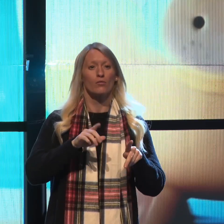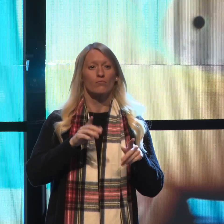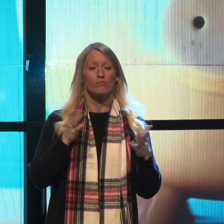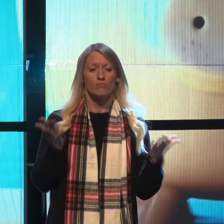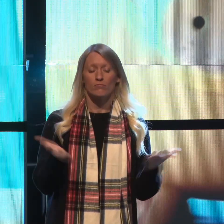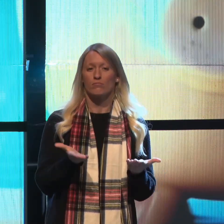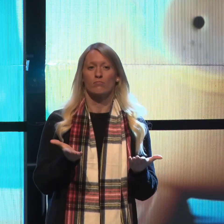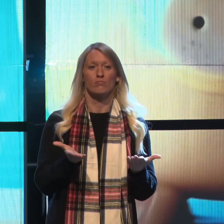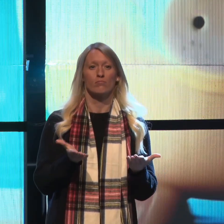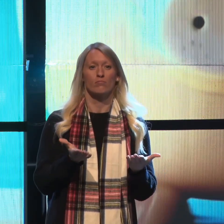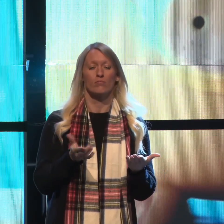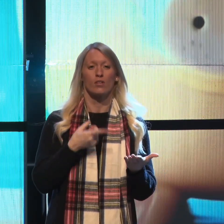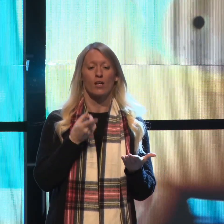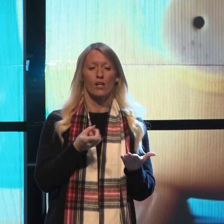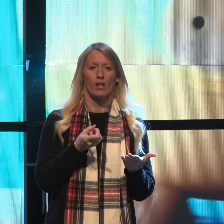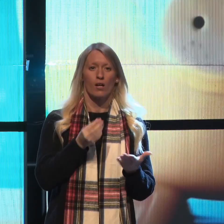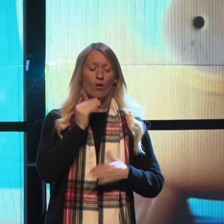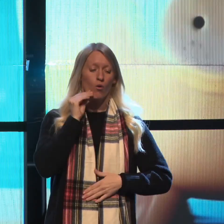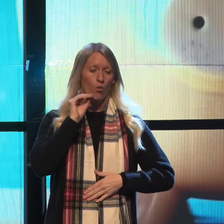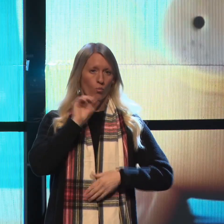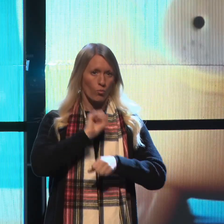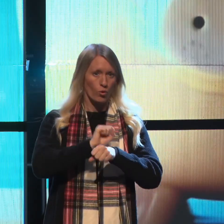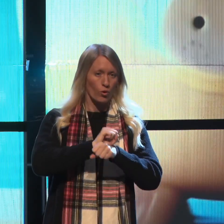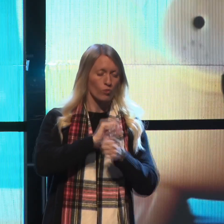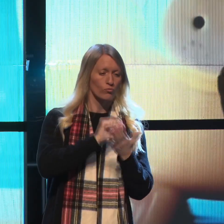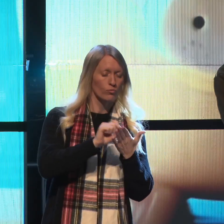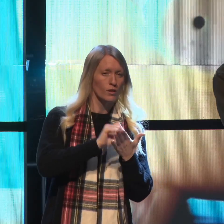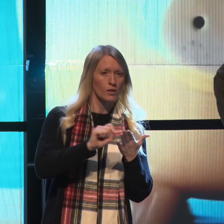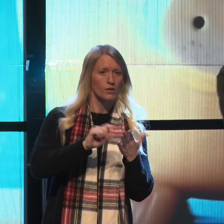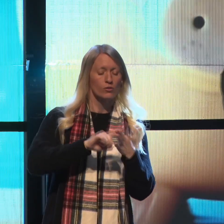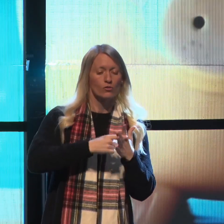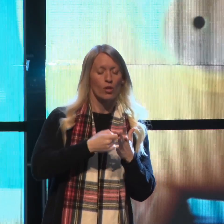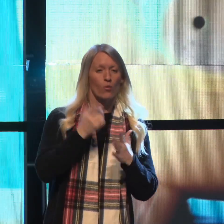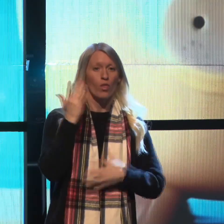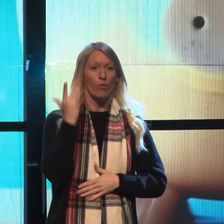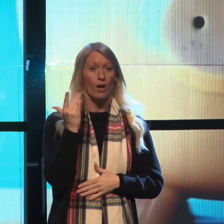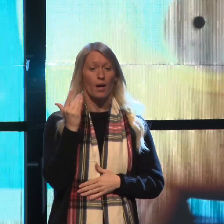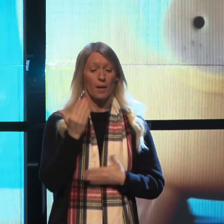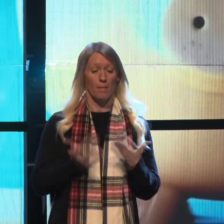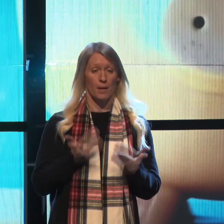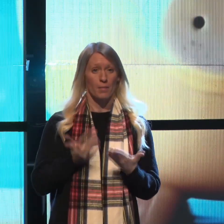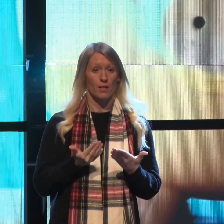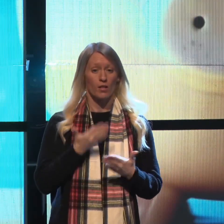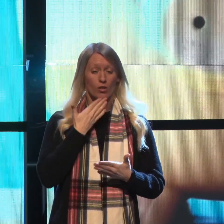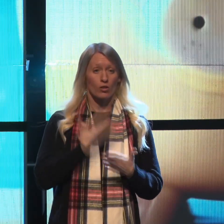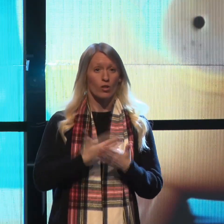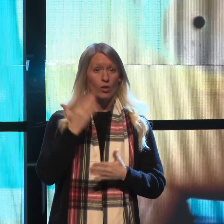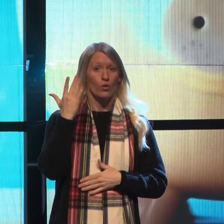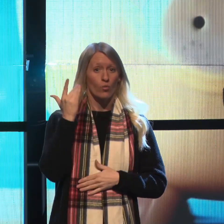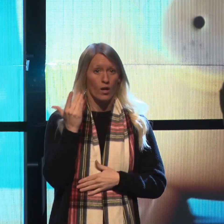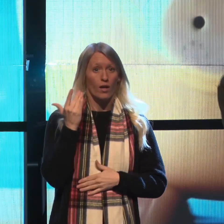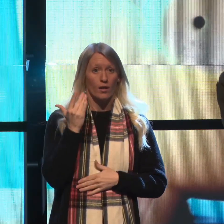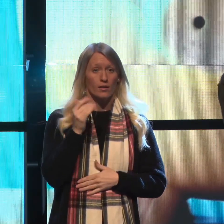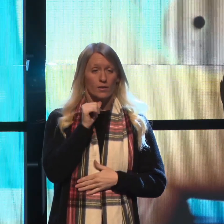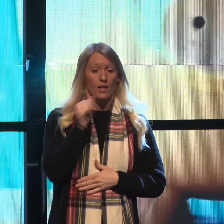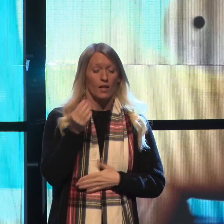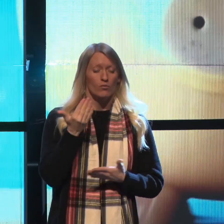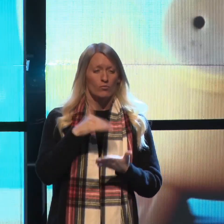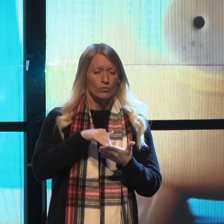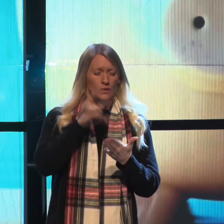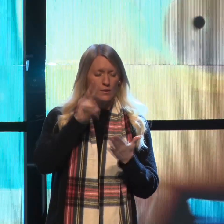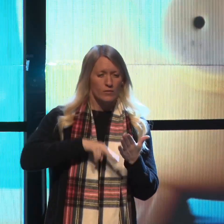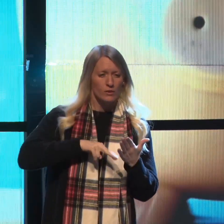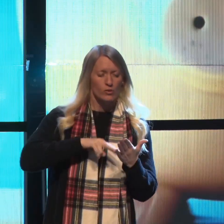homework. I'm going to write out my financial statement. I'm going to start with why. Maybe you have a good why, but you haven't revisited, or you